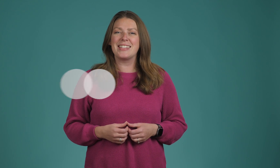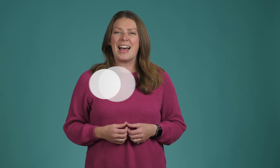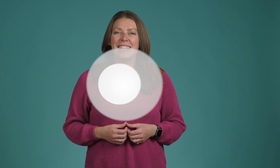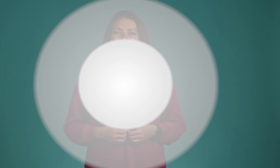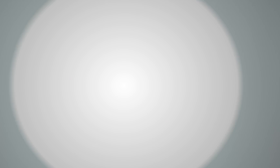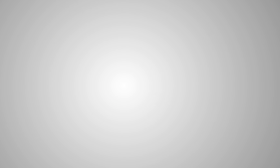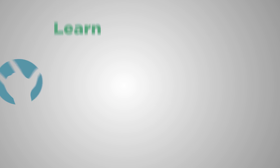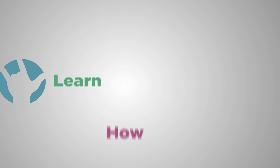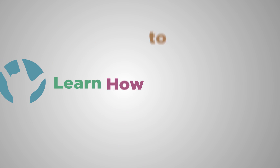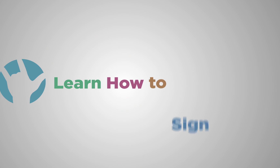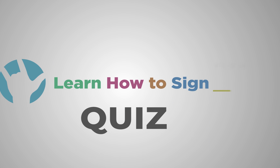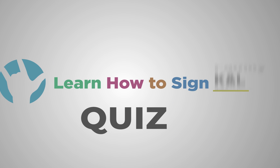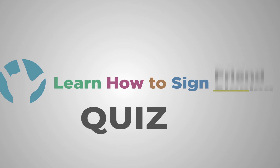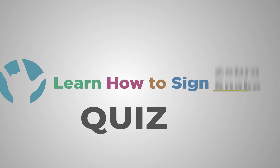sign.